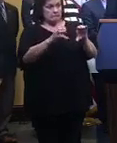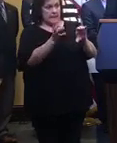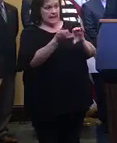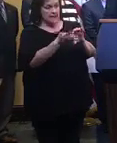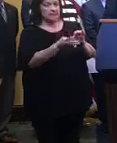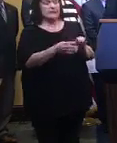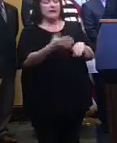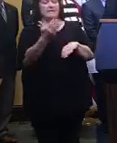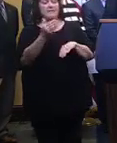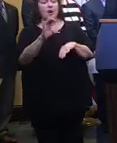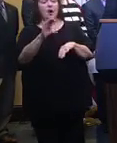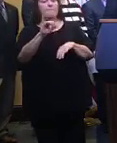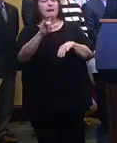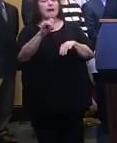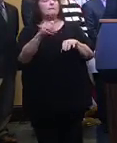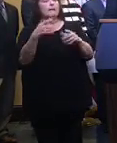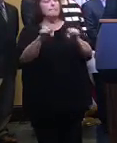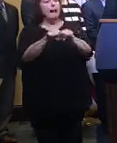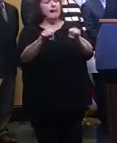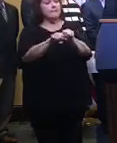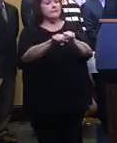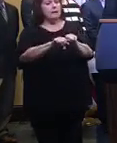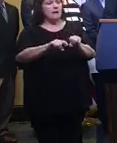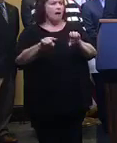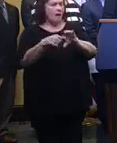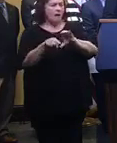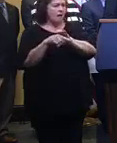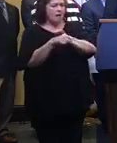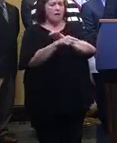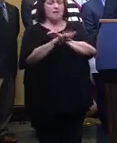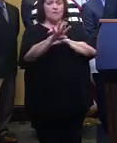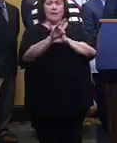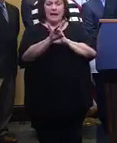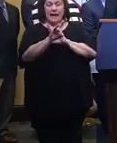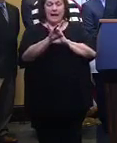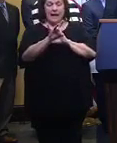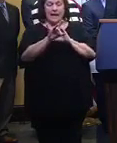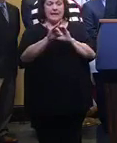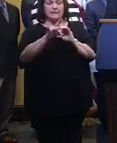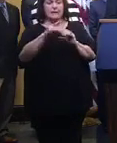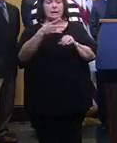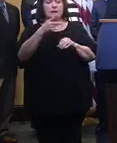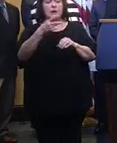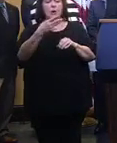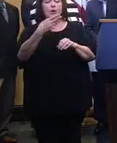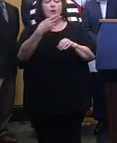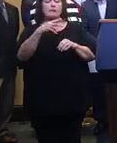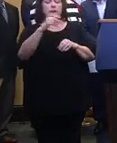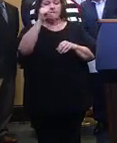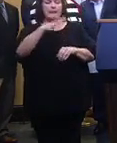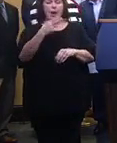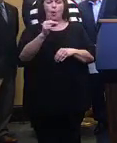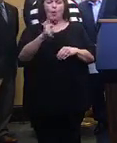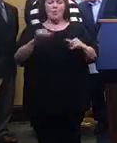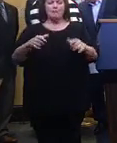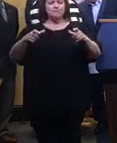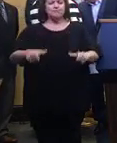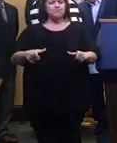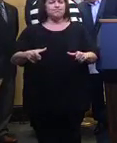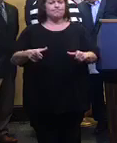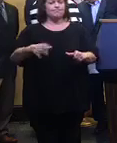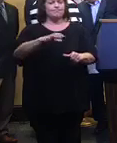miles of pipes under 36 inches in diameter, 48,000 drainage manholes. This is a big system, but it's a part of the